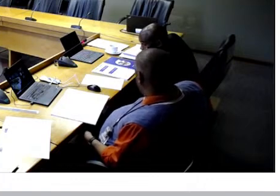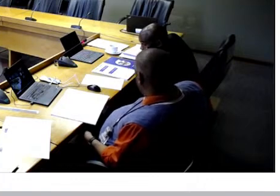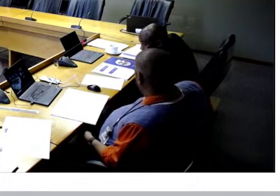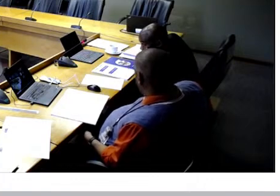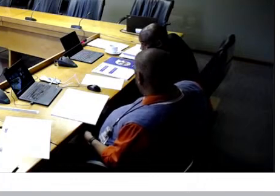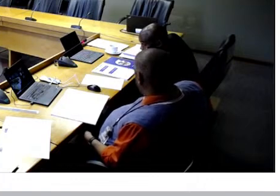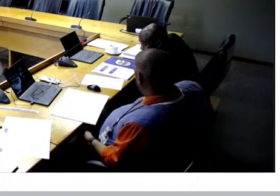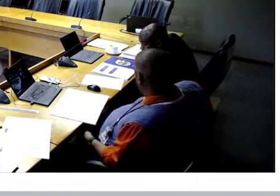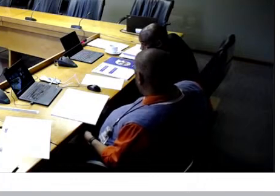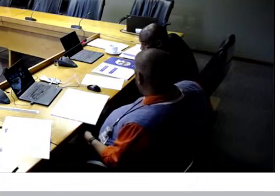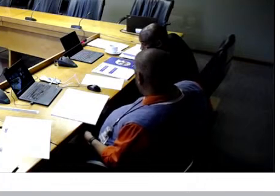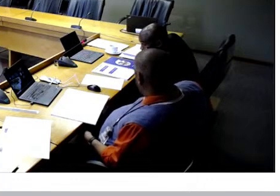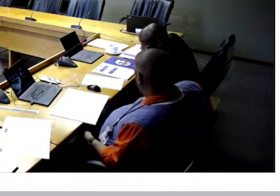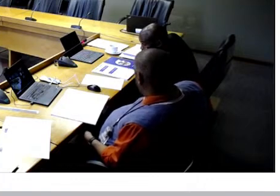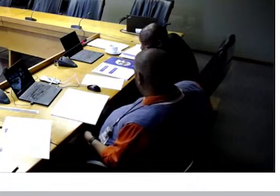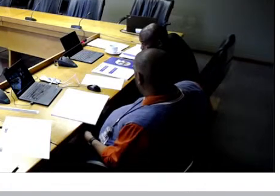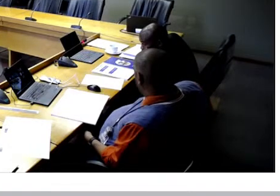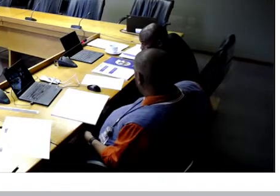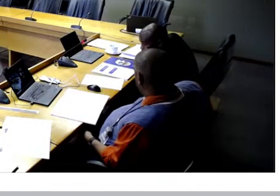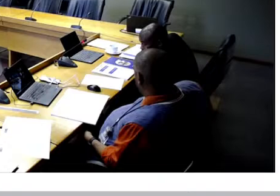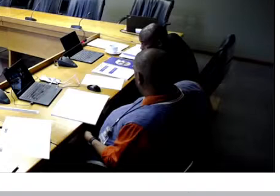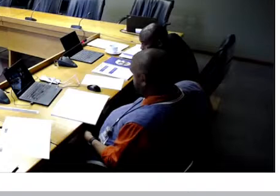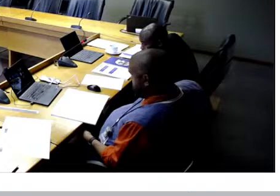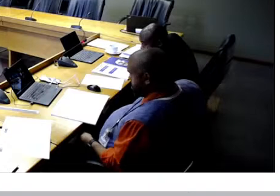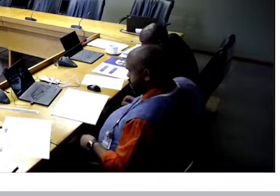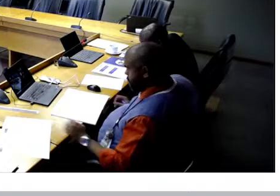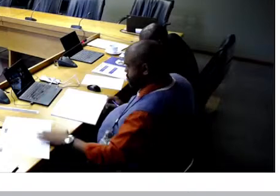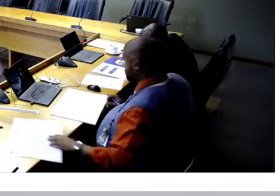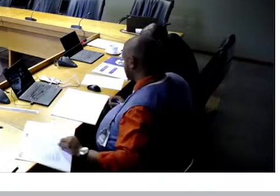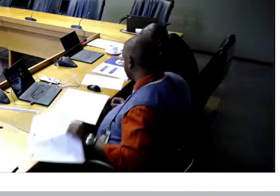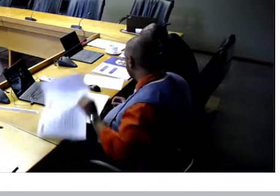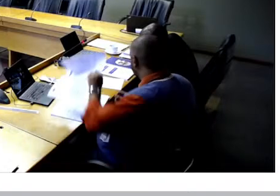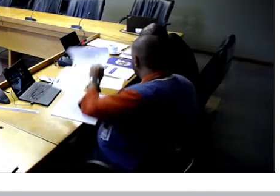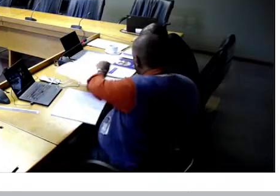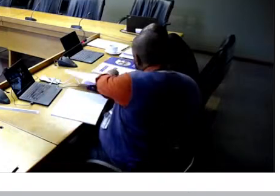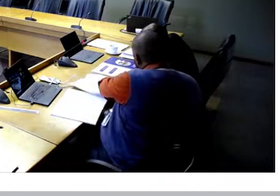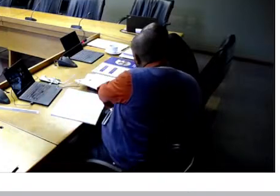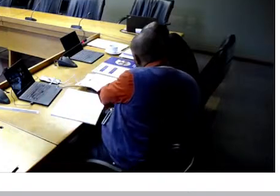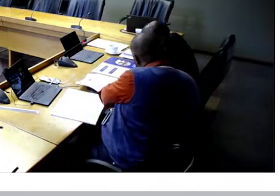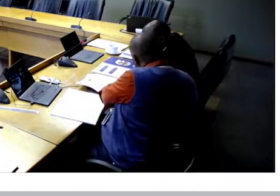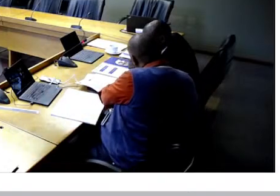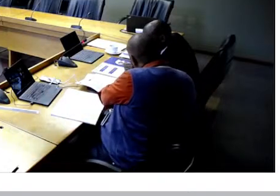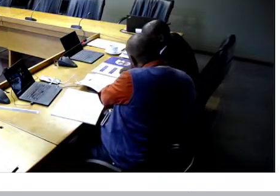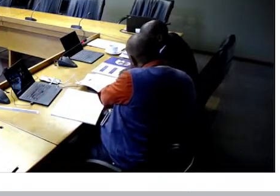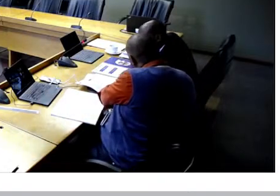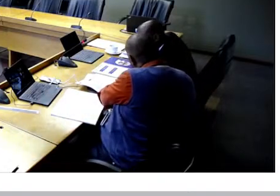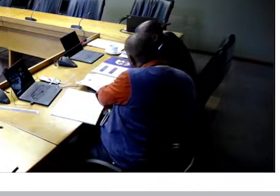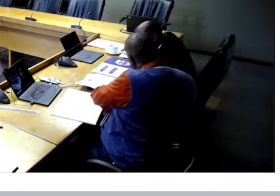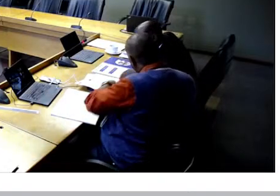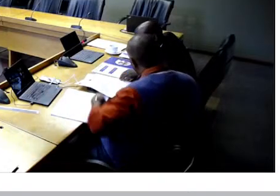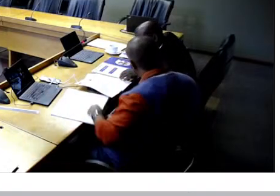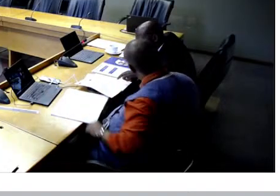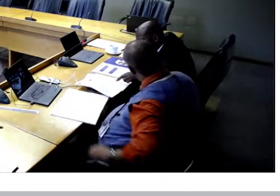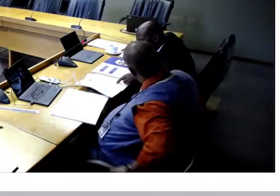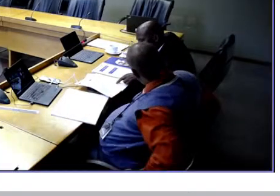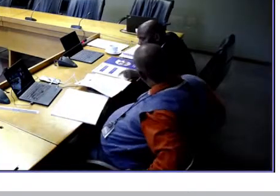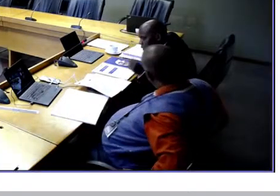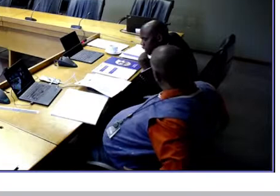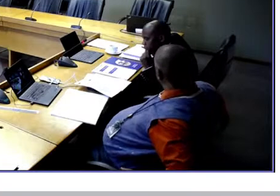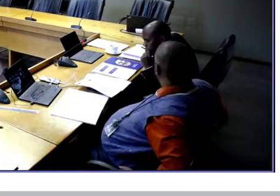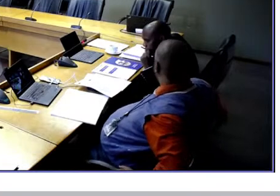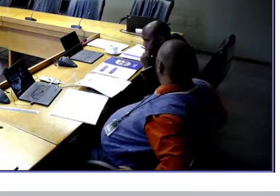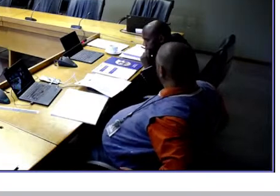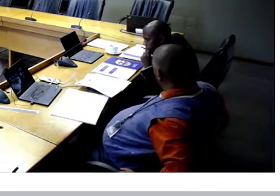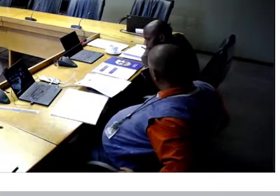that the act is not ready for public participation yet, and that it has been it's currently